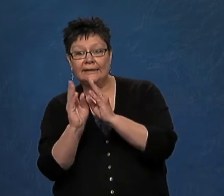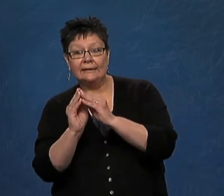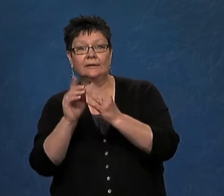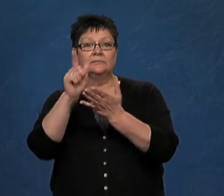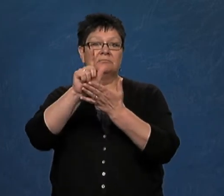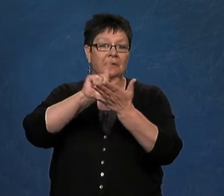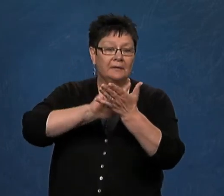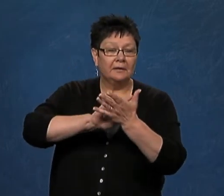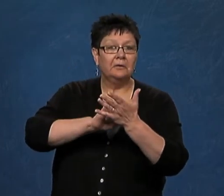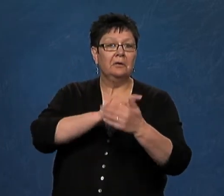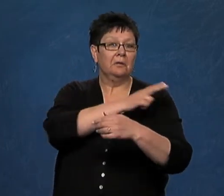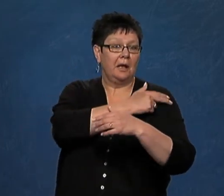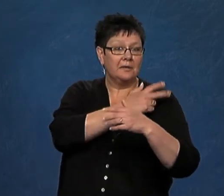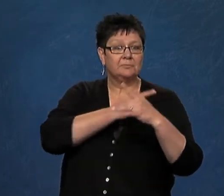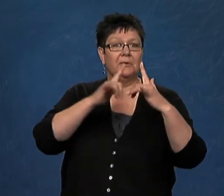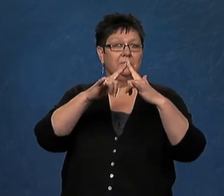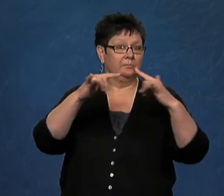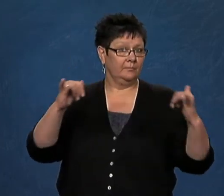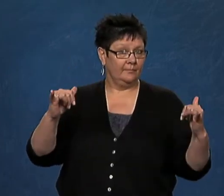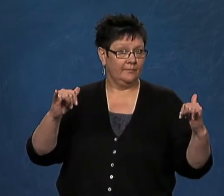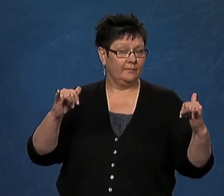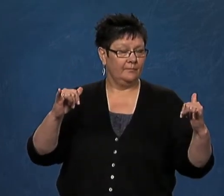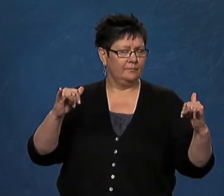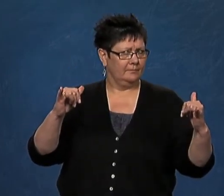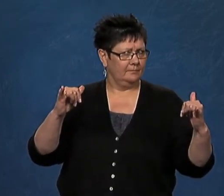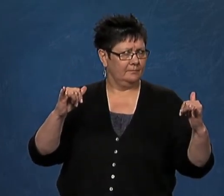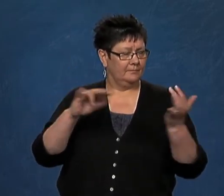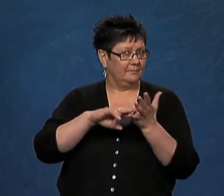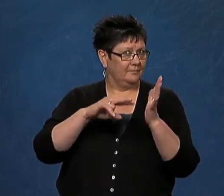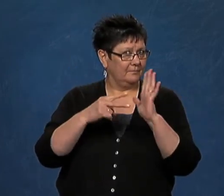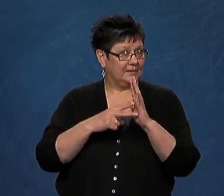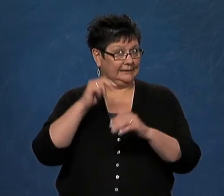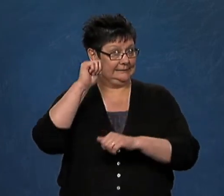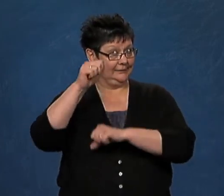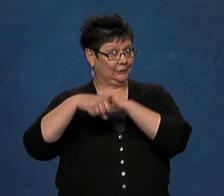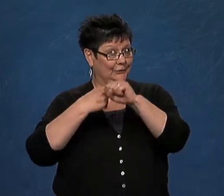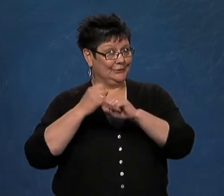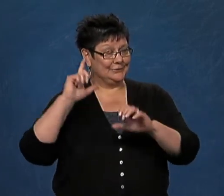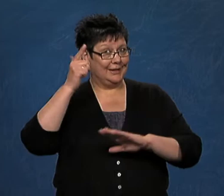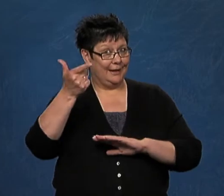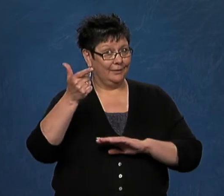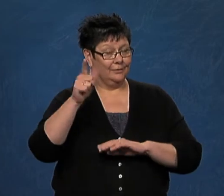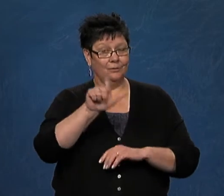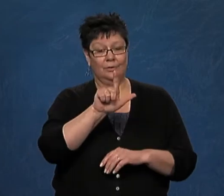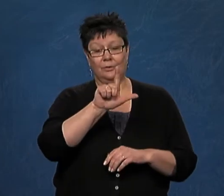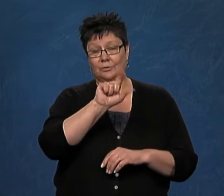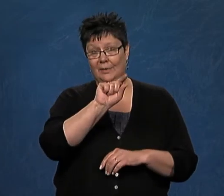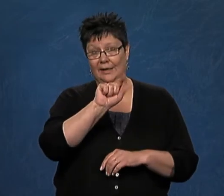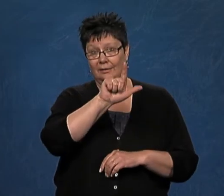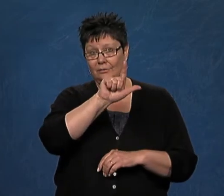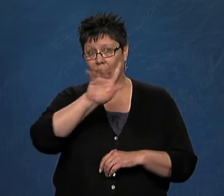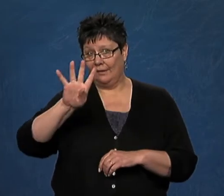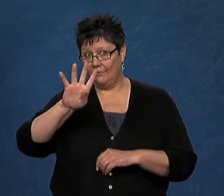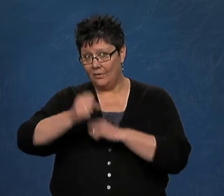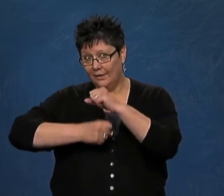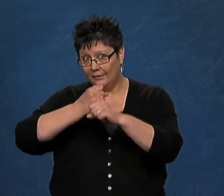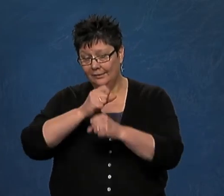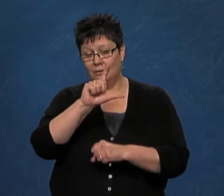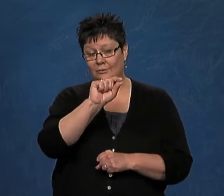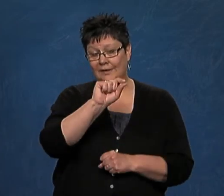coming in. You're actually meeting and interpreting for situations in hospitals and law